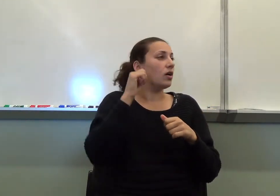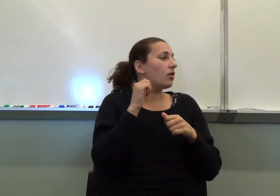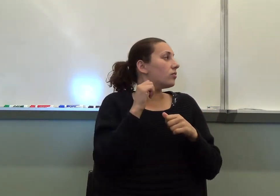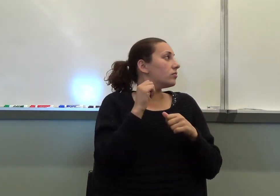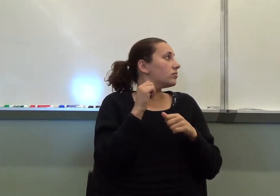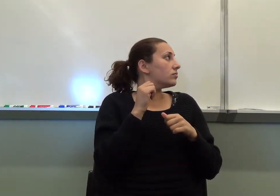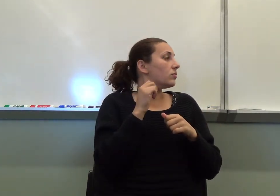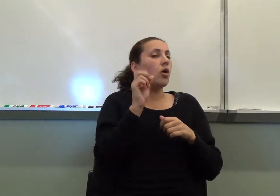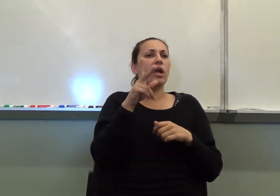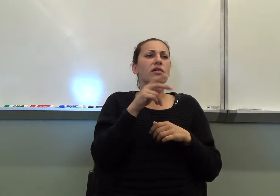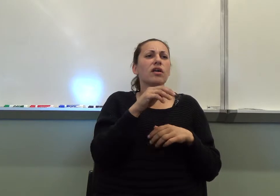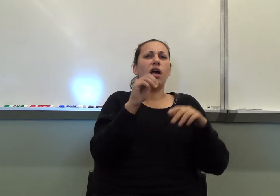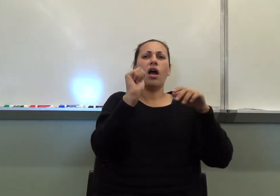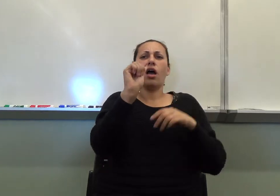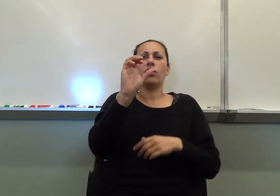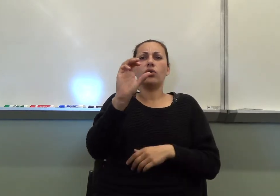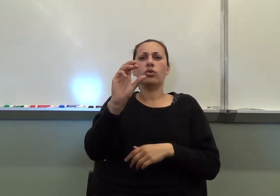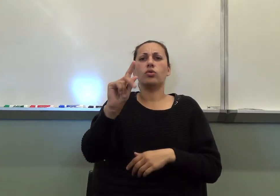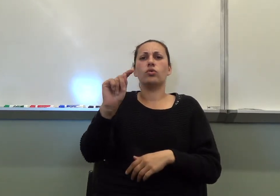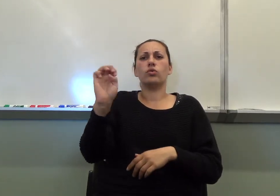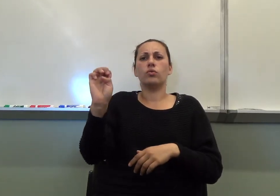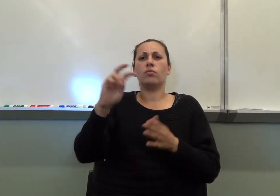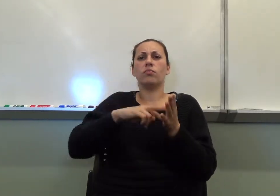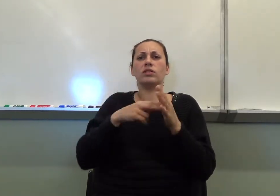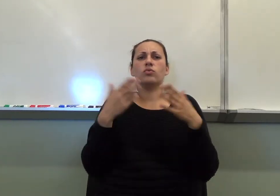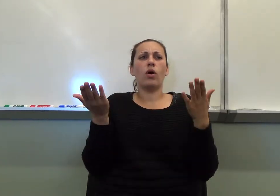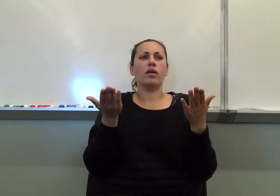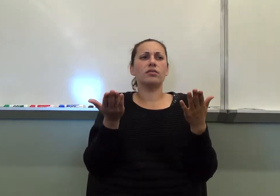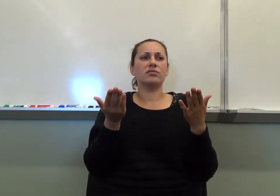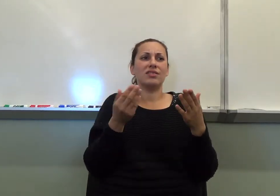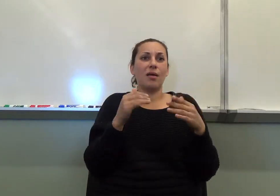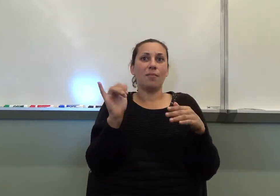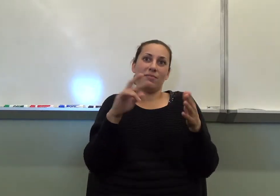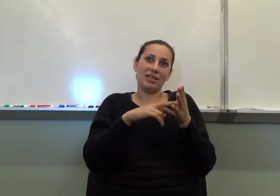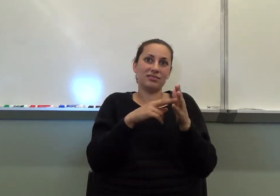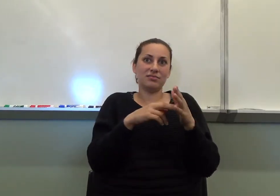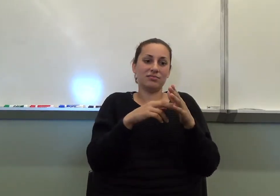Okay, what does acute mean? It means it's awfully cute.